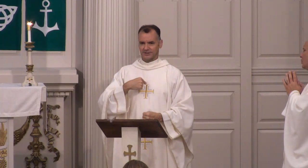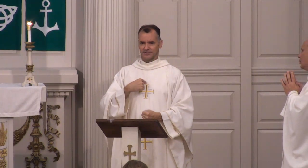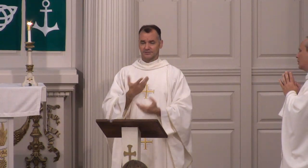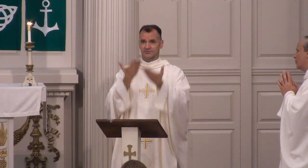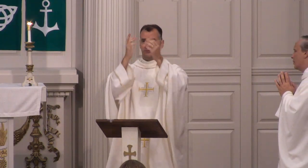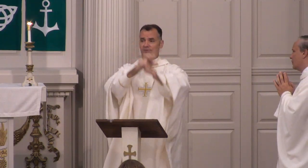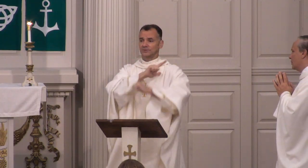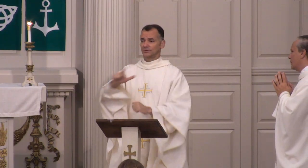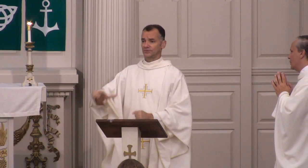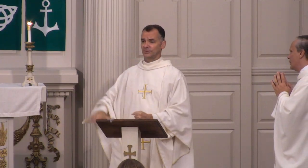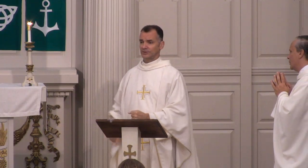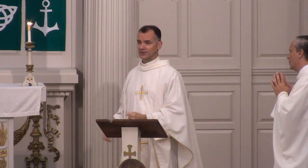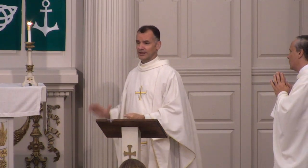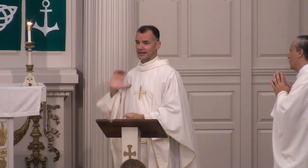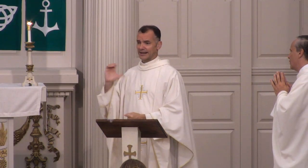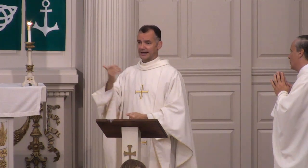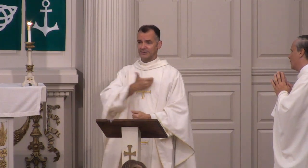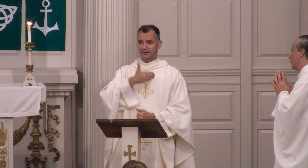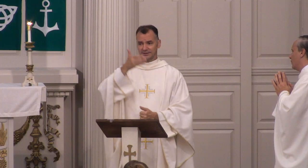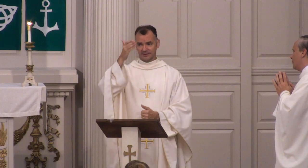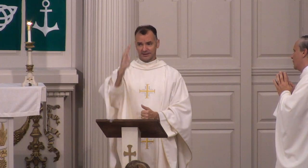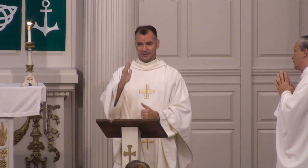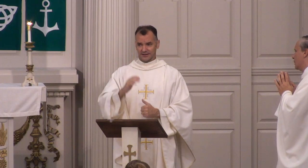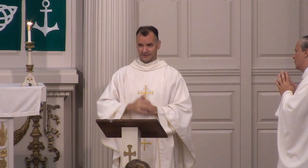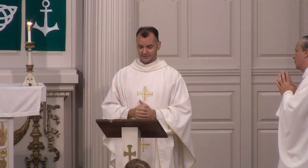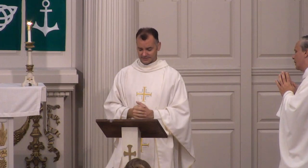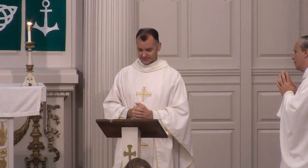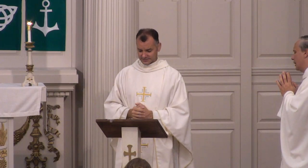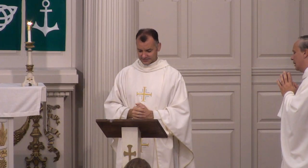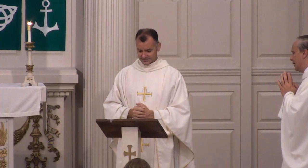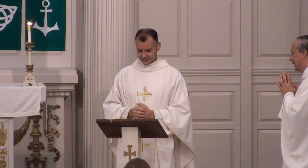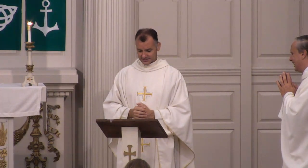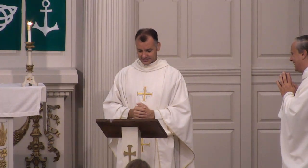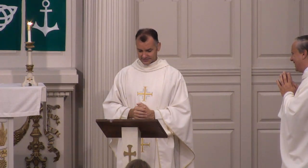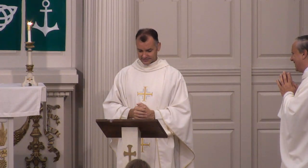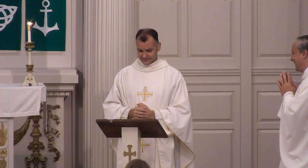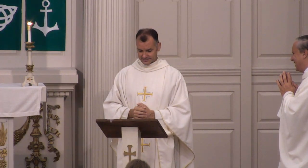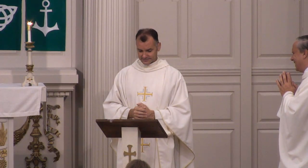my brothers and sisters, to pray for me to the Lord our God.